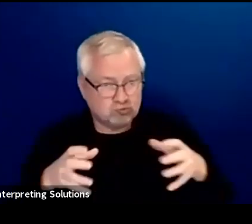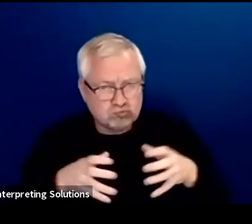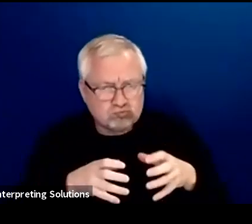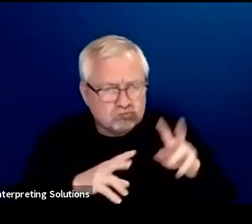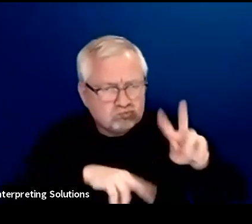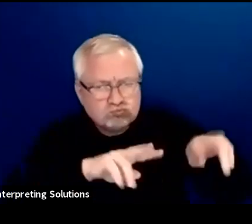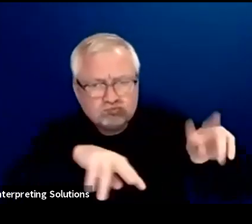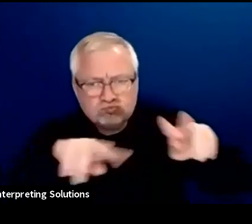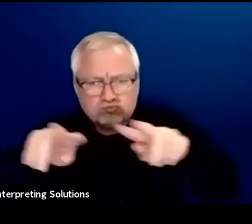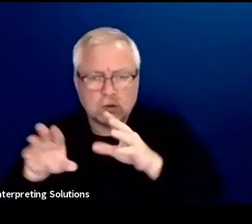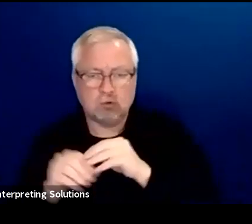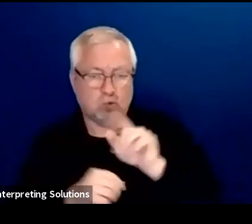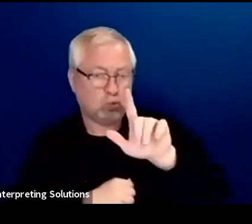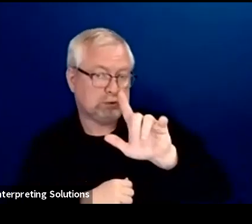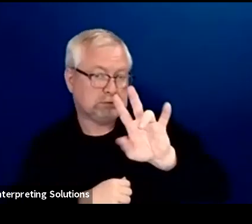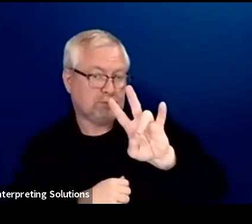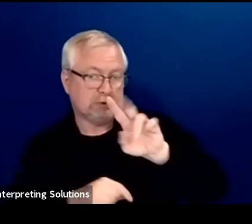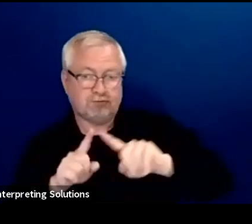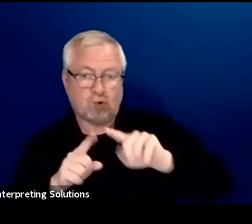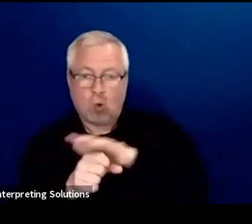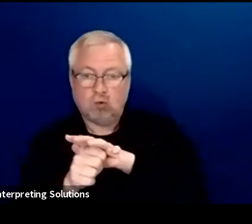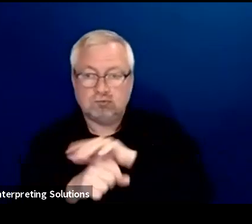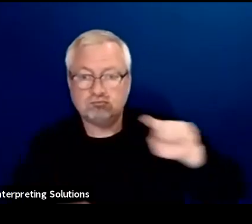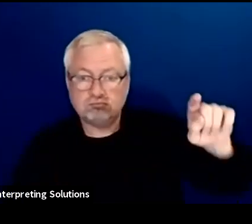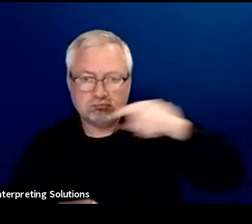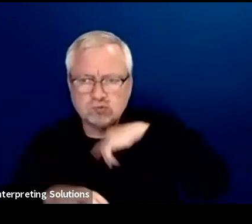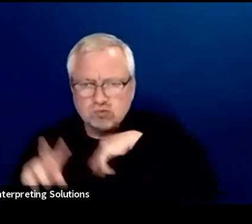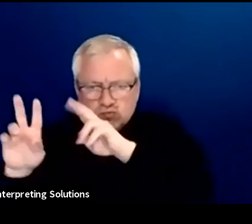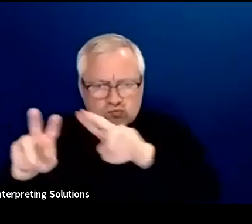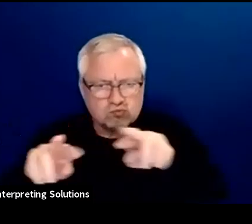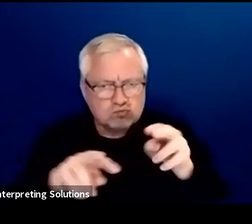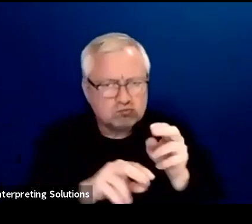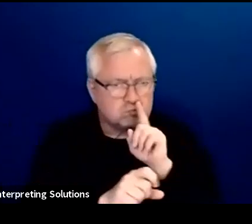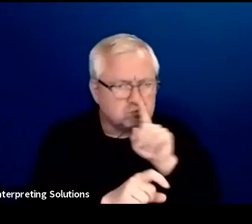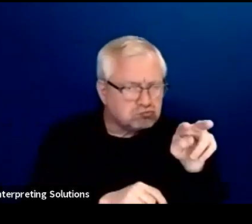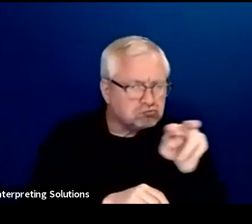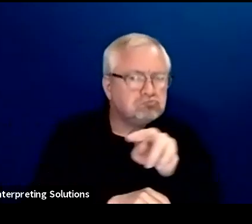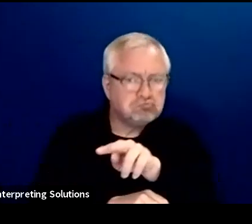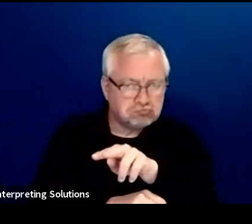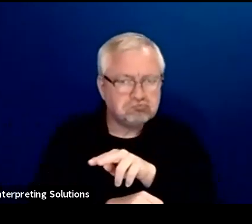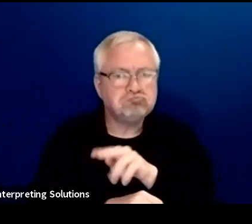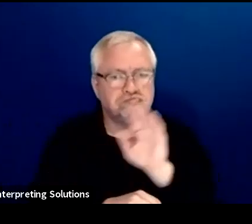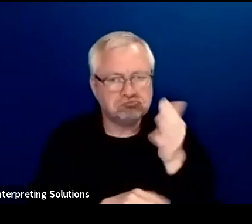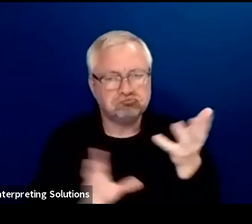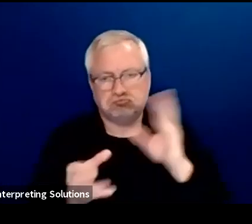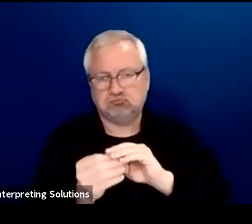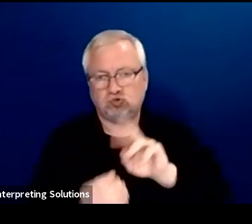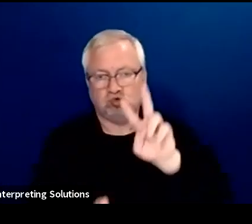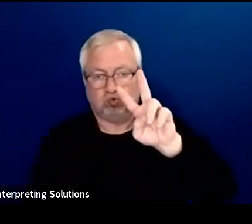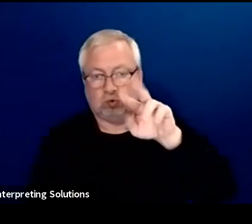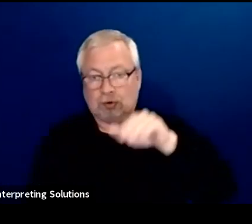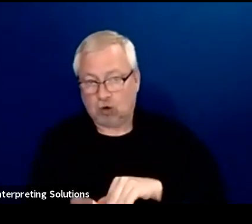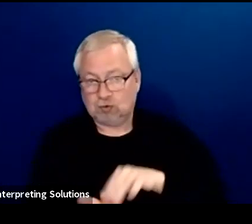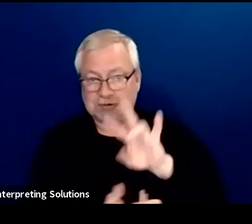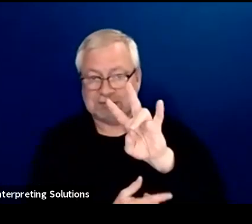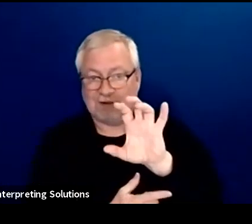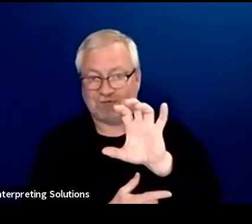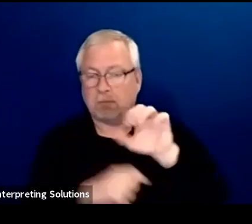up, they've come up with more than 2,700 possible beds, and they're still out there looking. So the good news